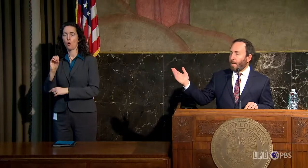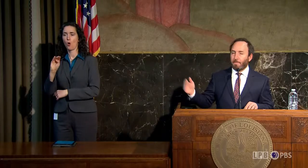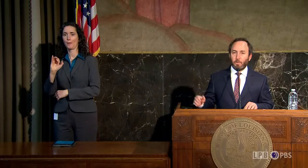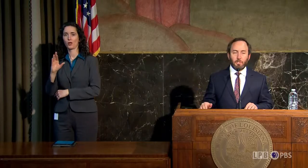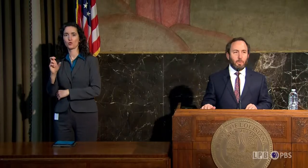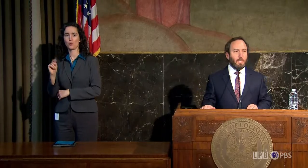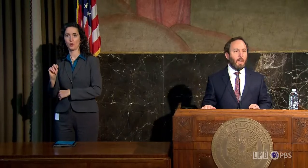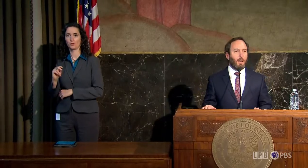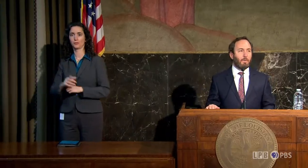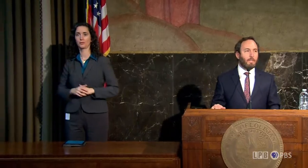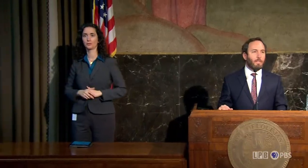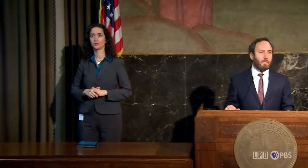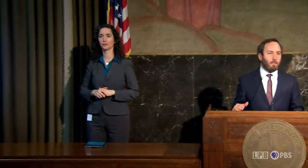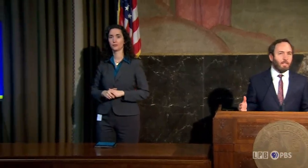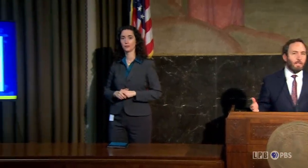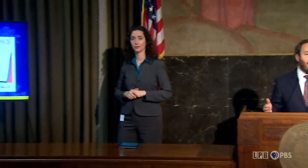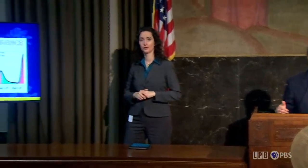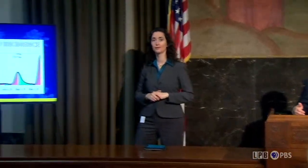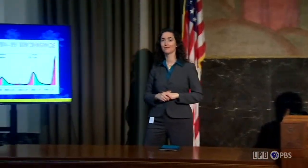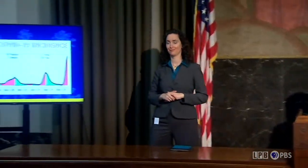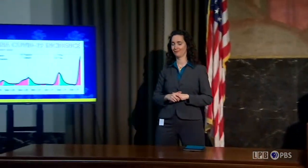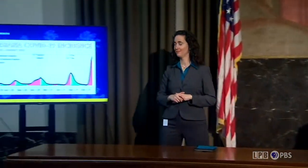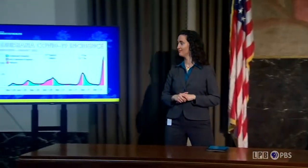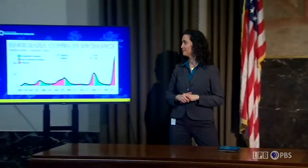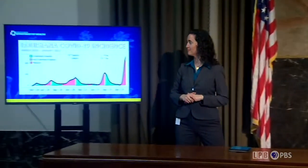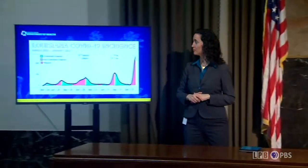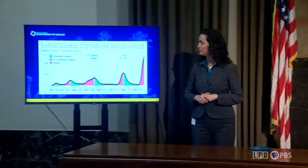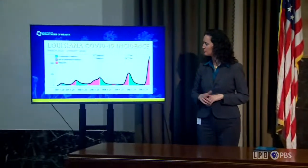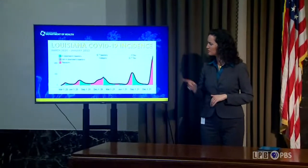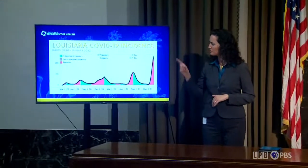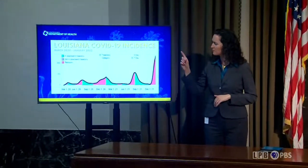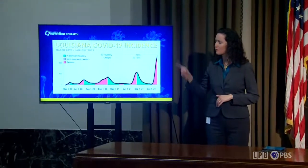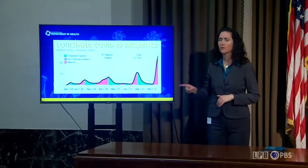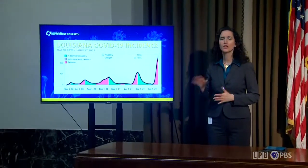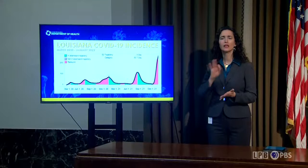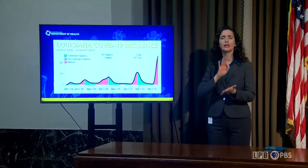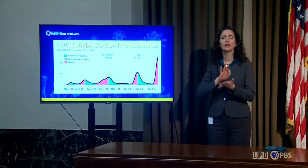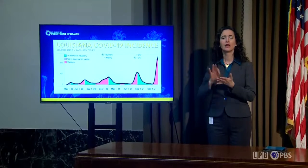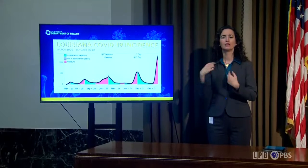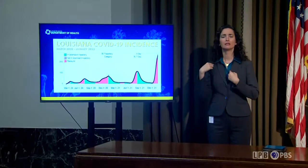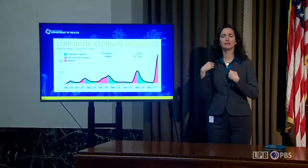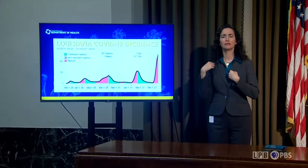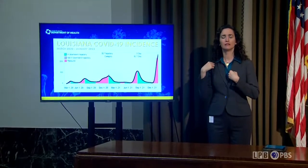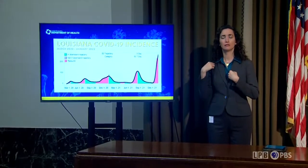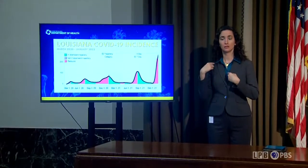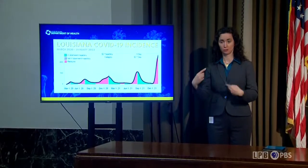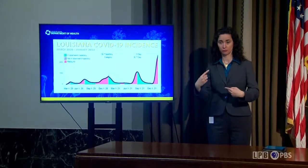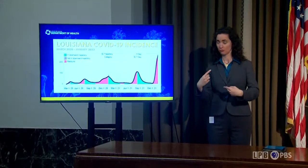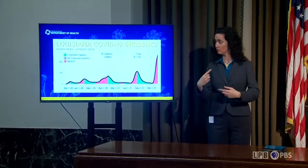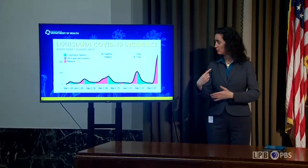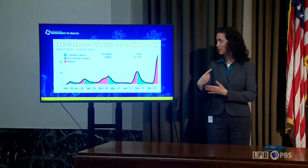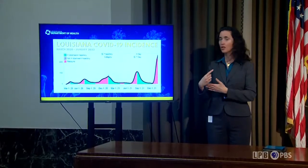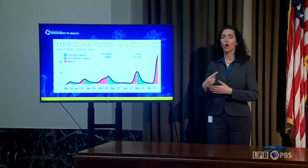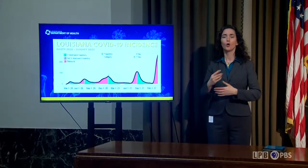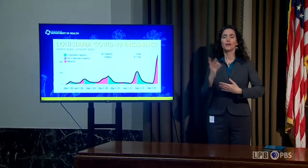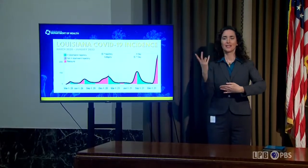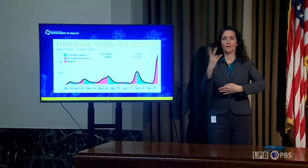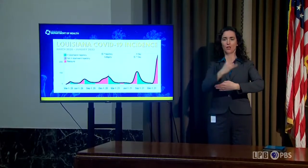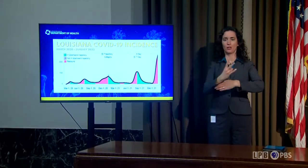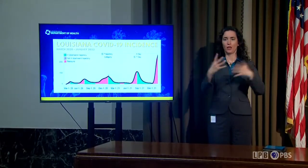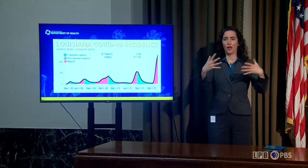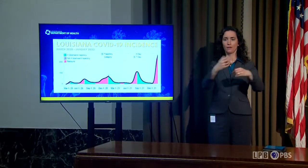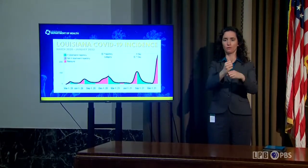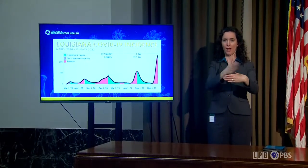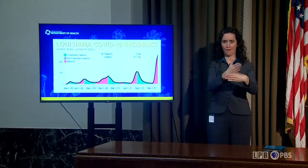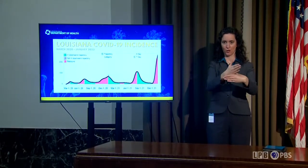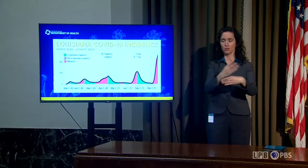This graph that we're showing now is our incidence or new cases diagnosed day on day on a 7-day average. As the Governor said,